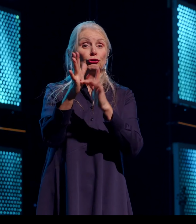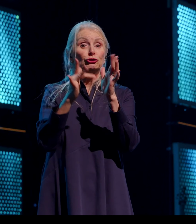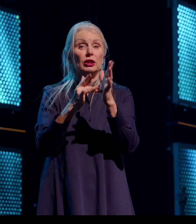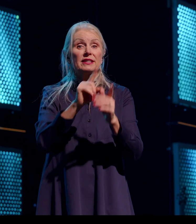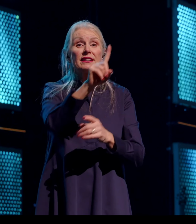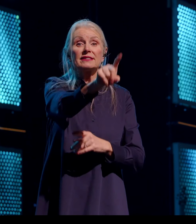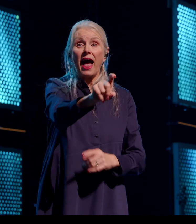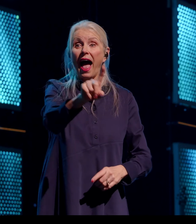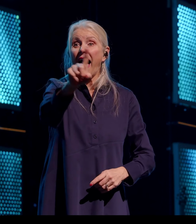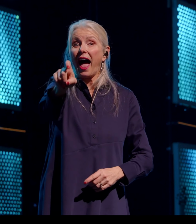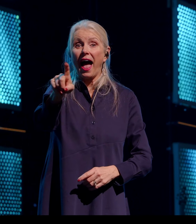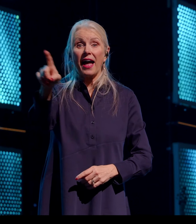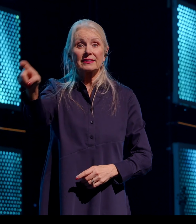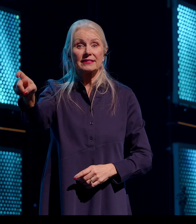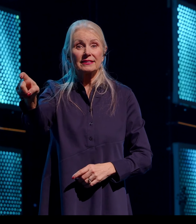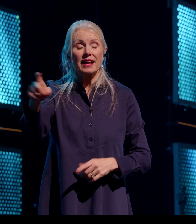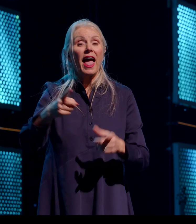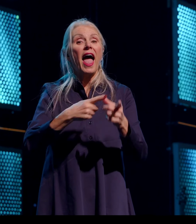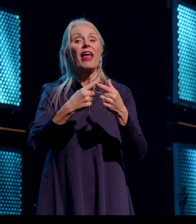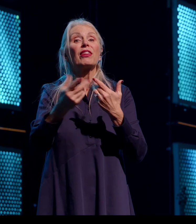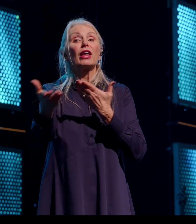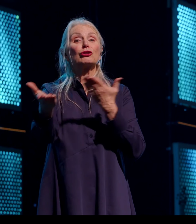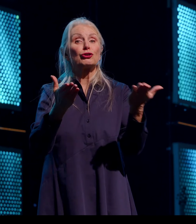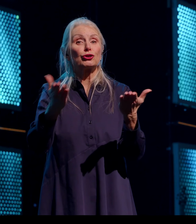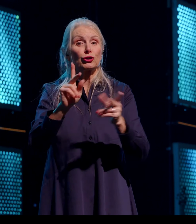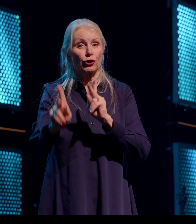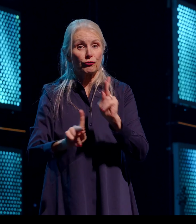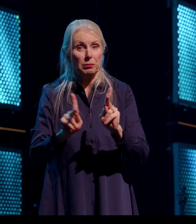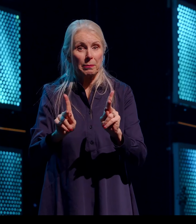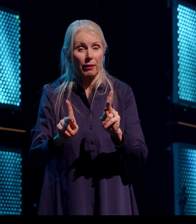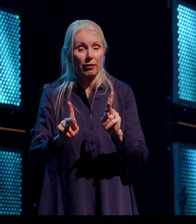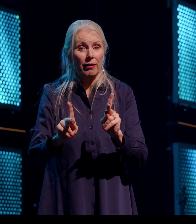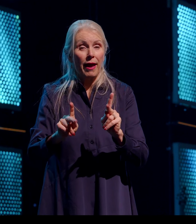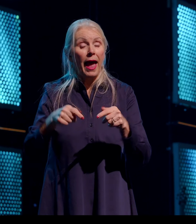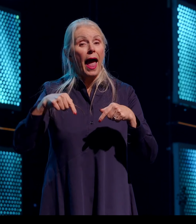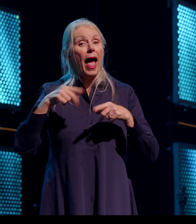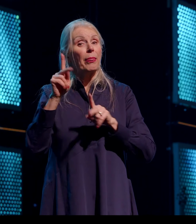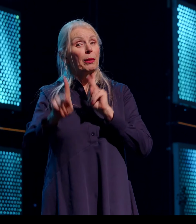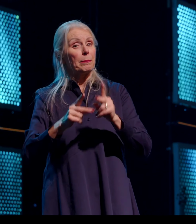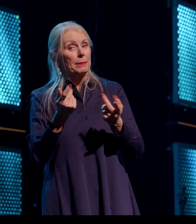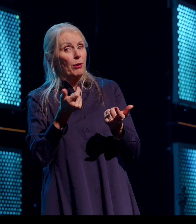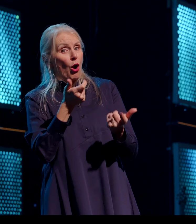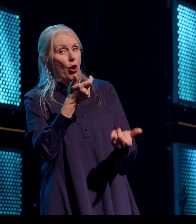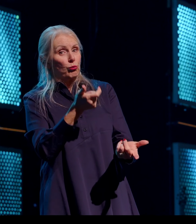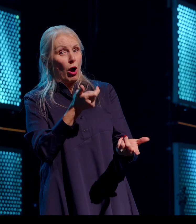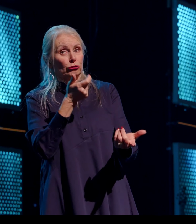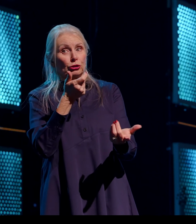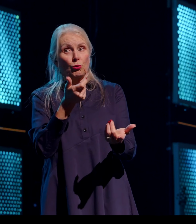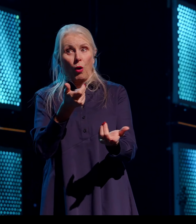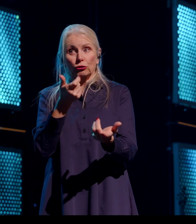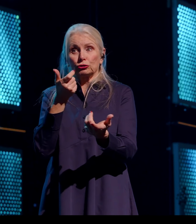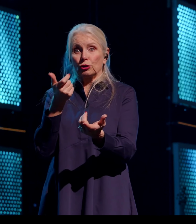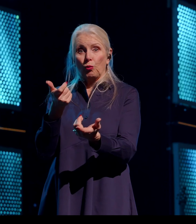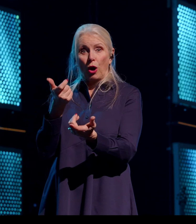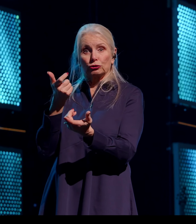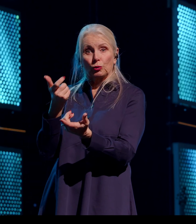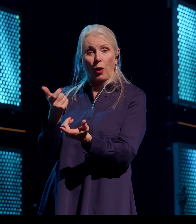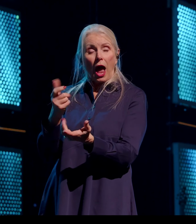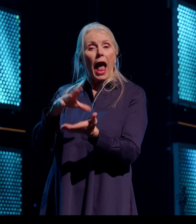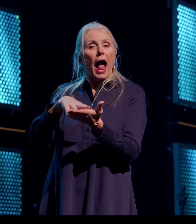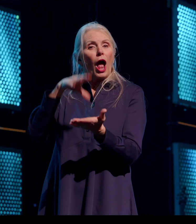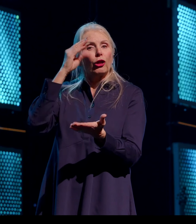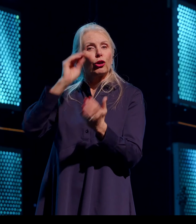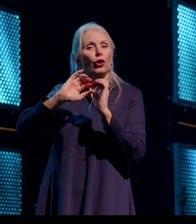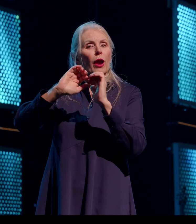He just goes and serves people. As he's serving people, they're watching. As they're watching, they learn. And they learn how to care